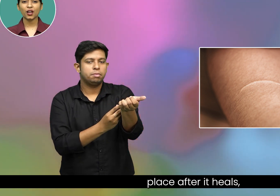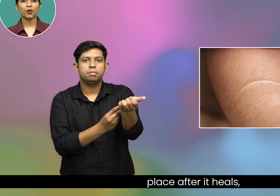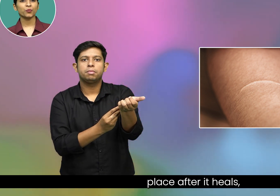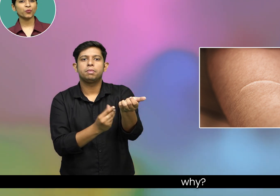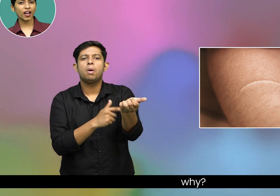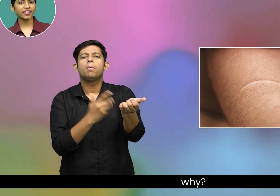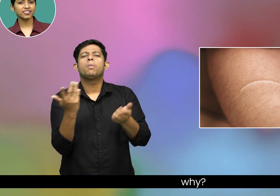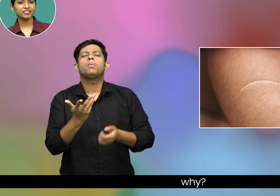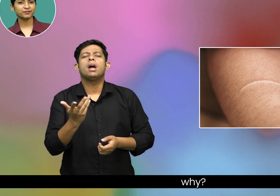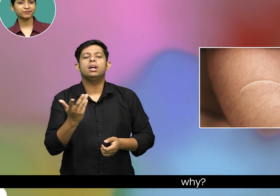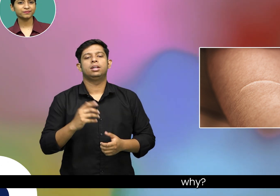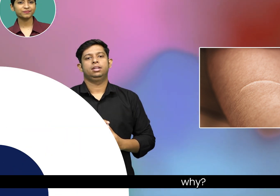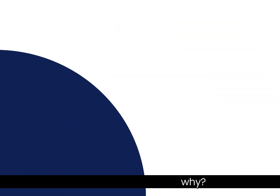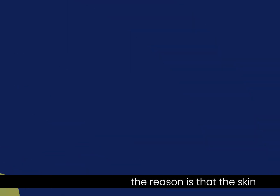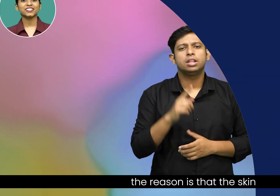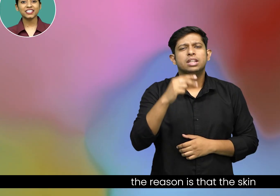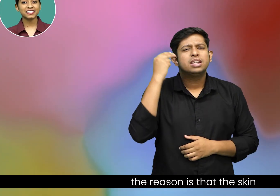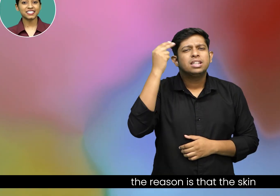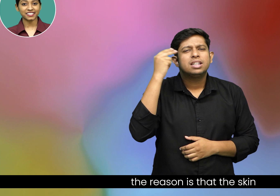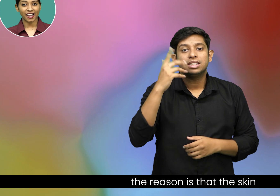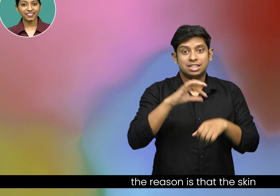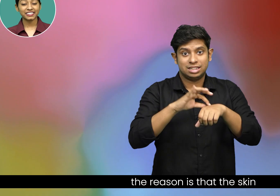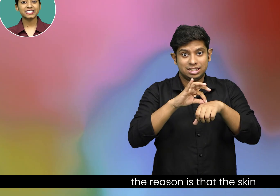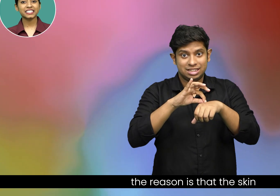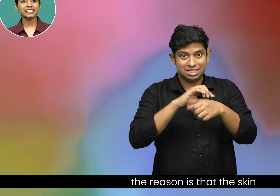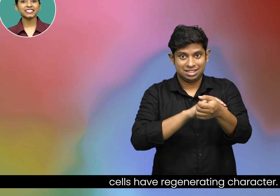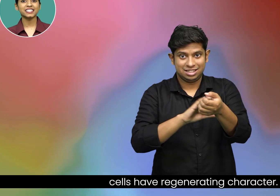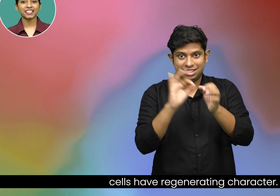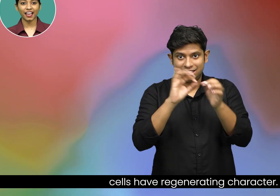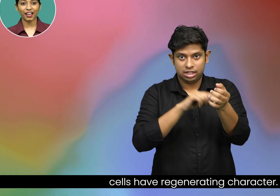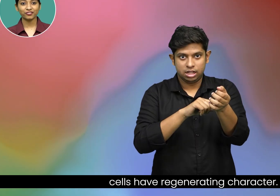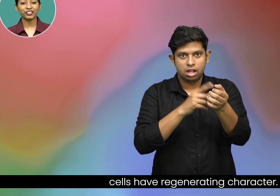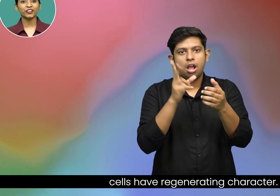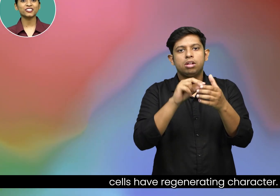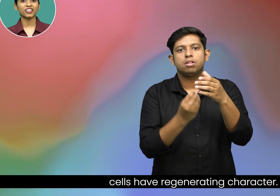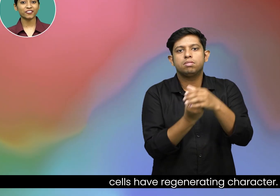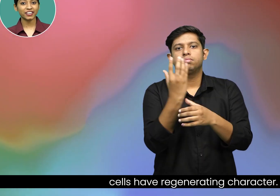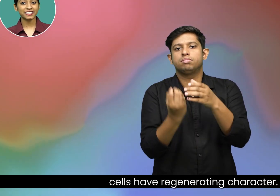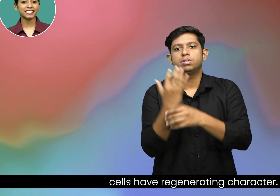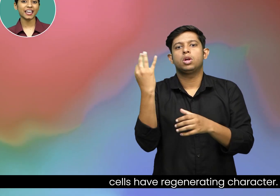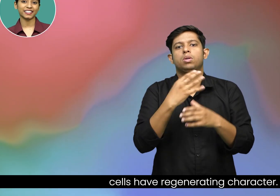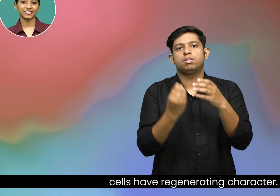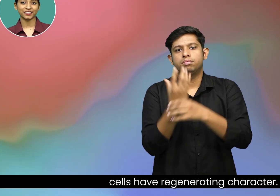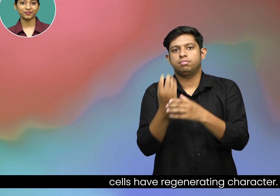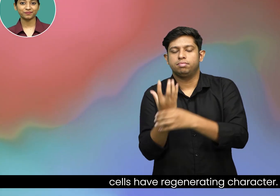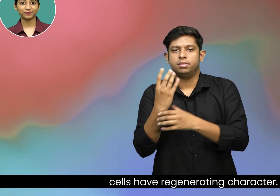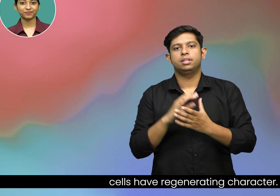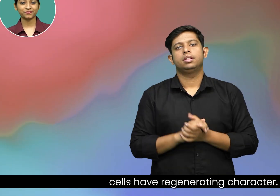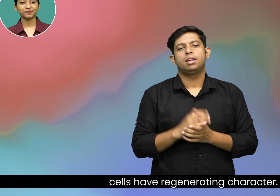heals. Why? The reason is that the skin cells have regenerating